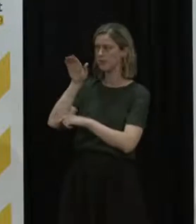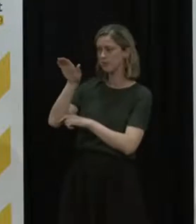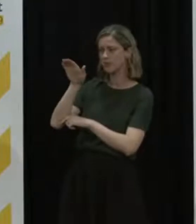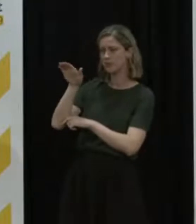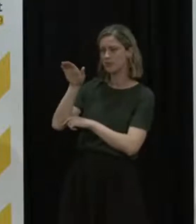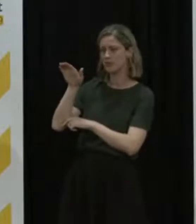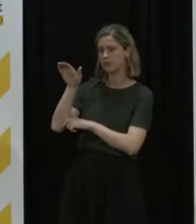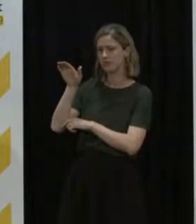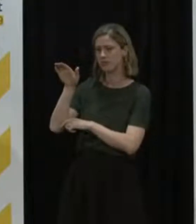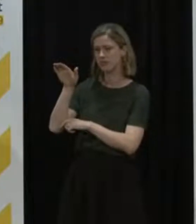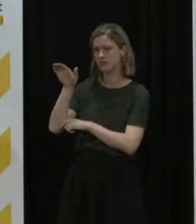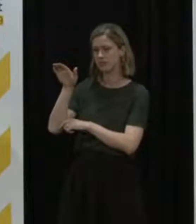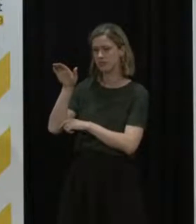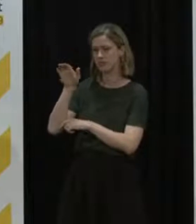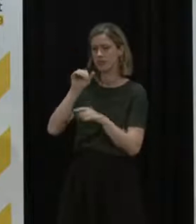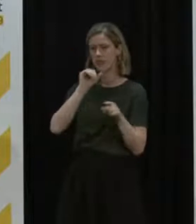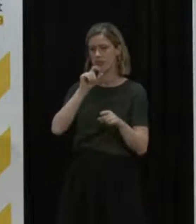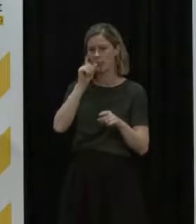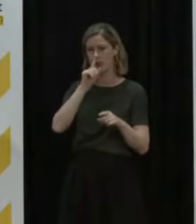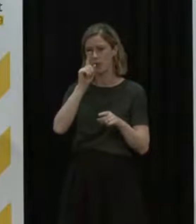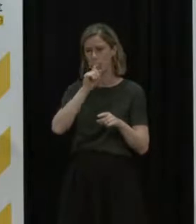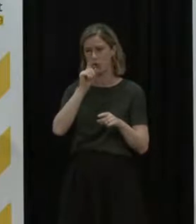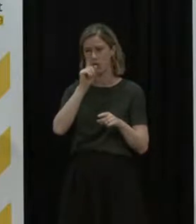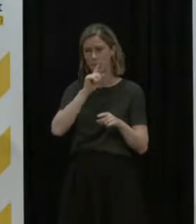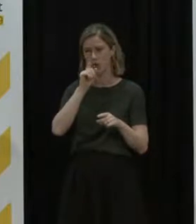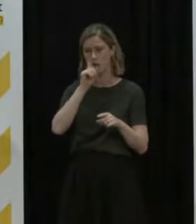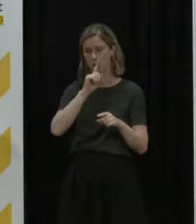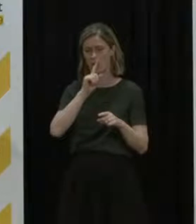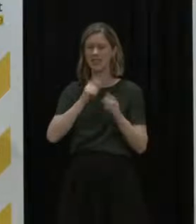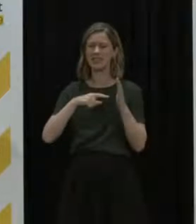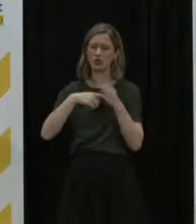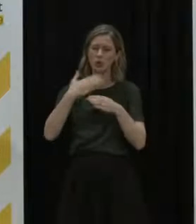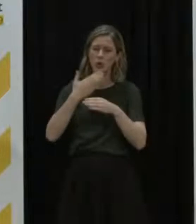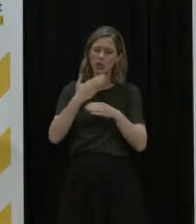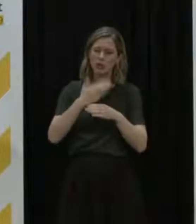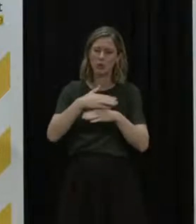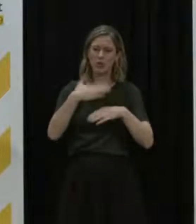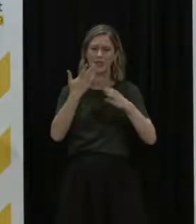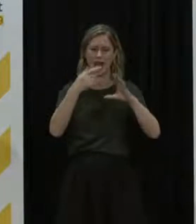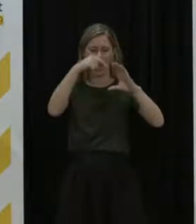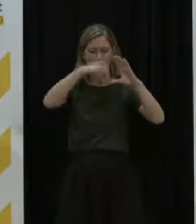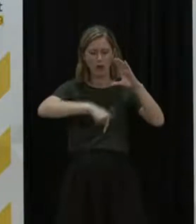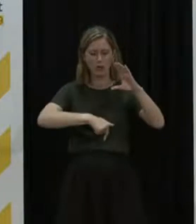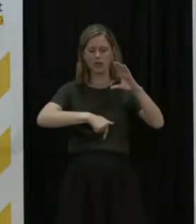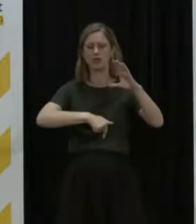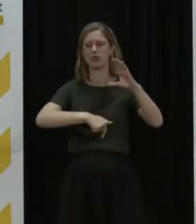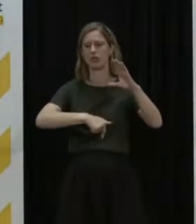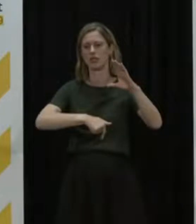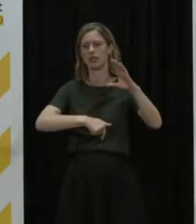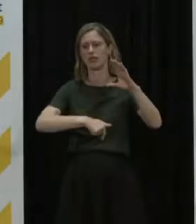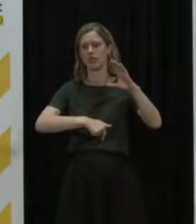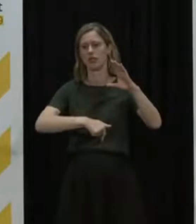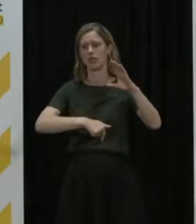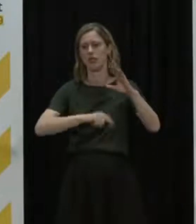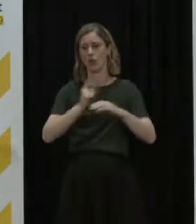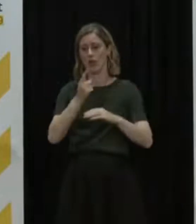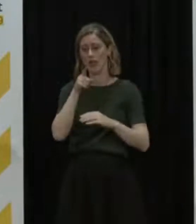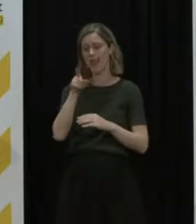that those using the Auckland border, essential workers, should have to be mandated to be